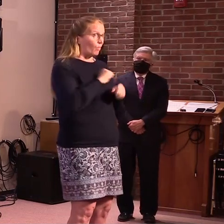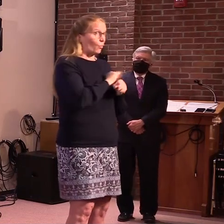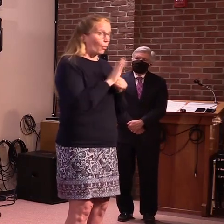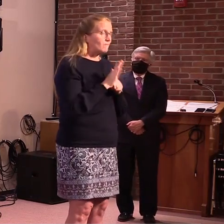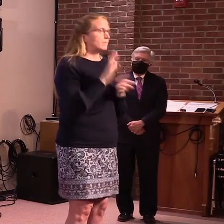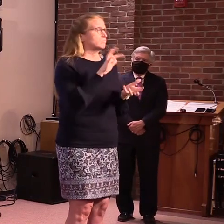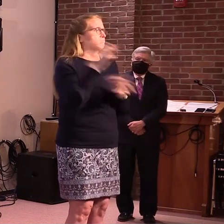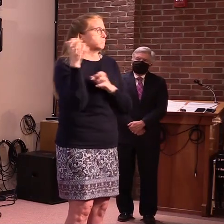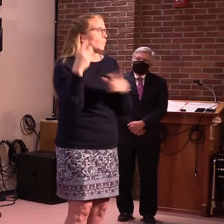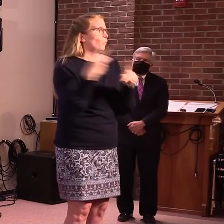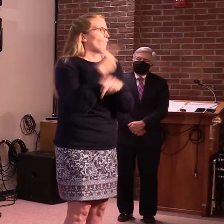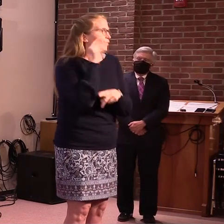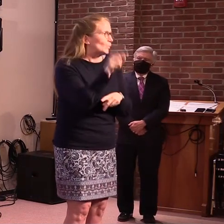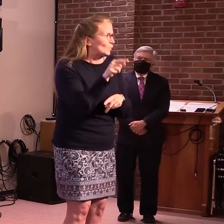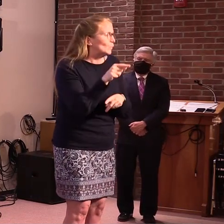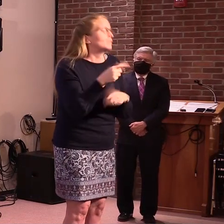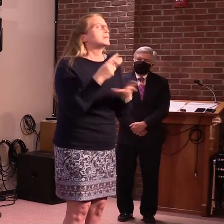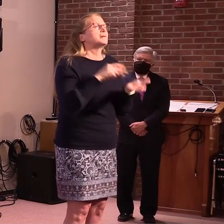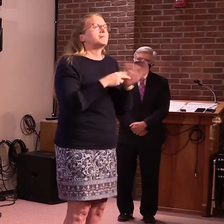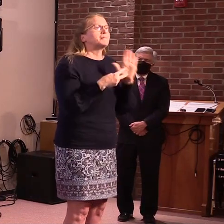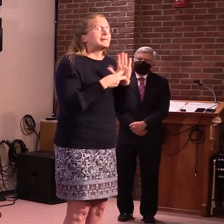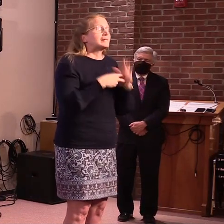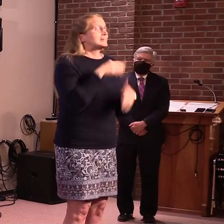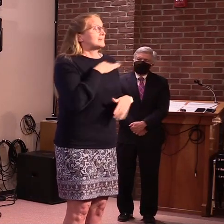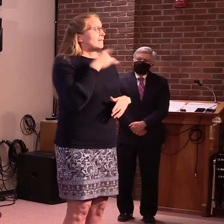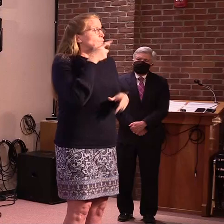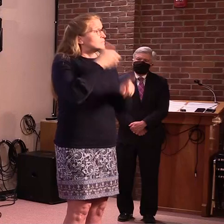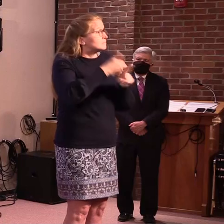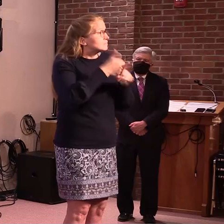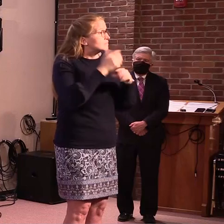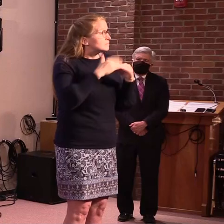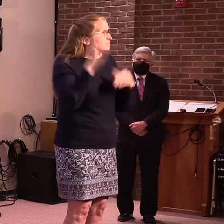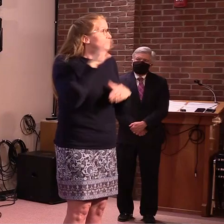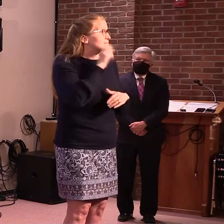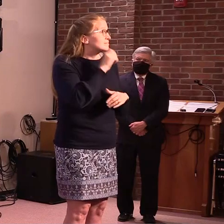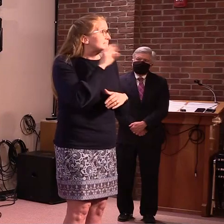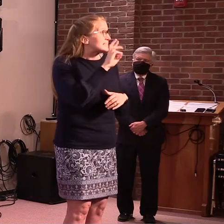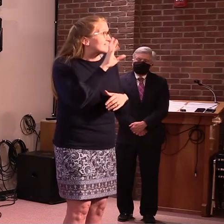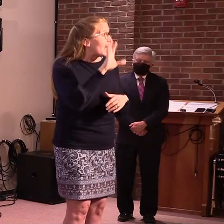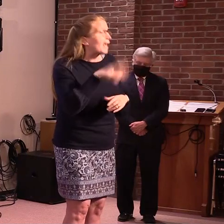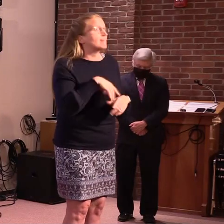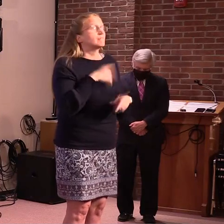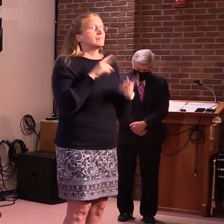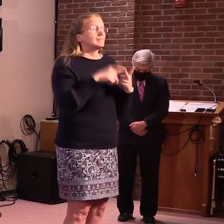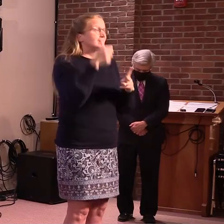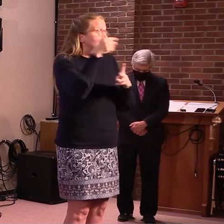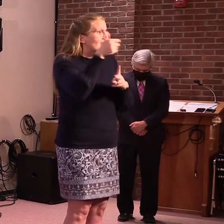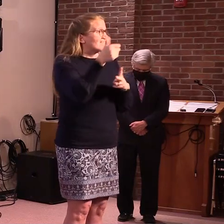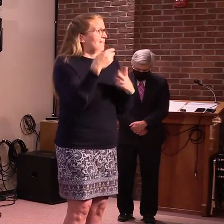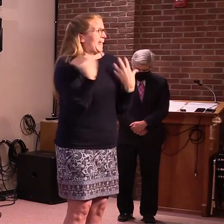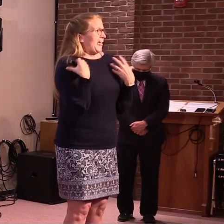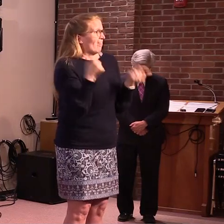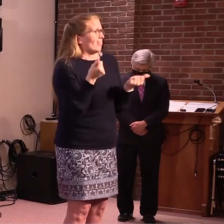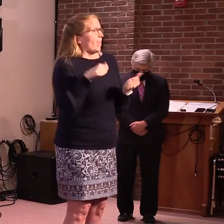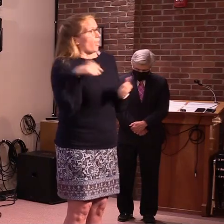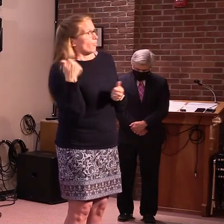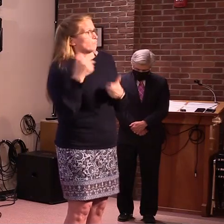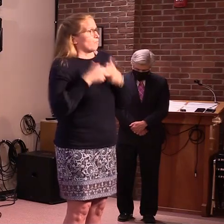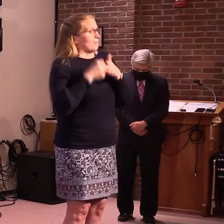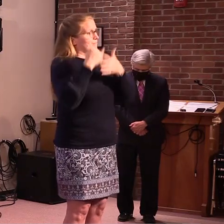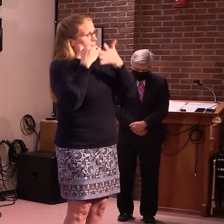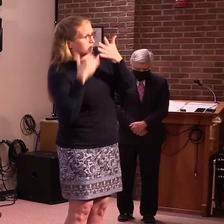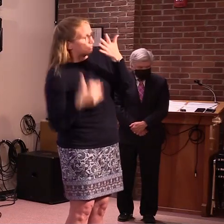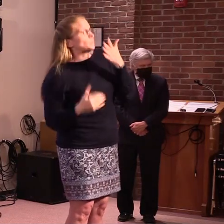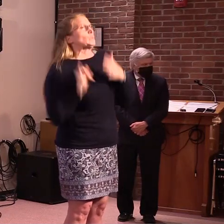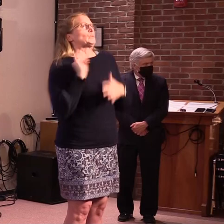or teachers age 65 or older or with serious underlying health conditions will be encouraged to talk with their healthcare provider to assess their risk